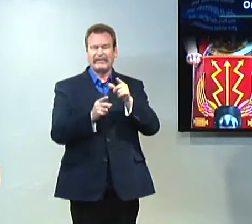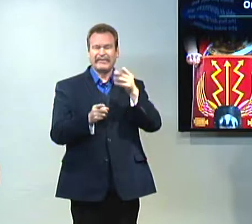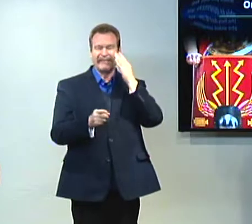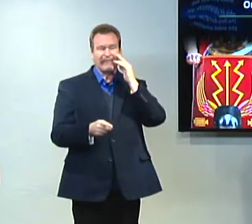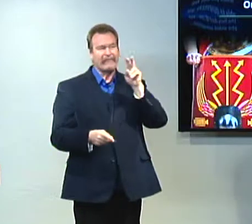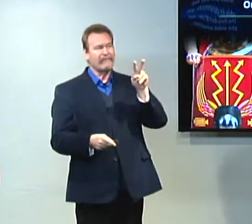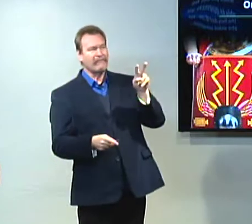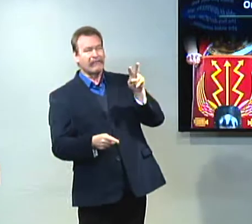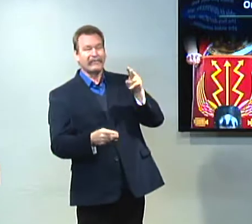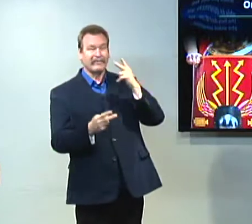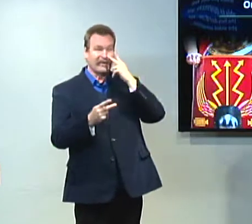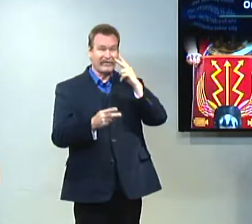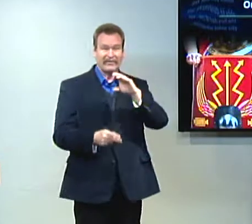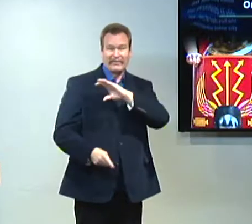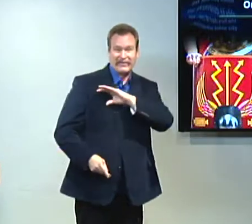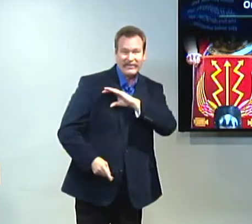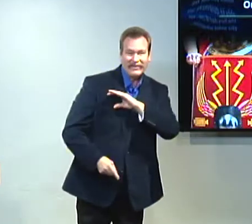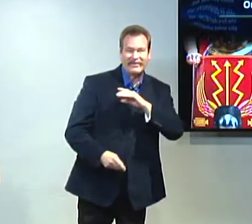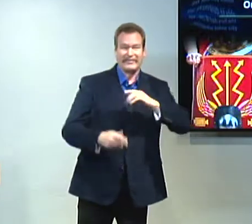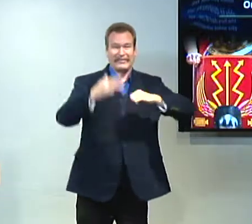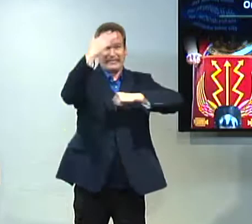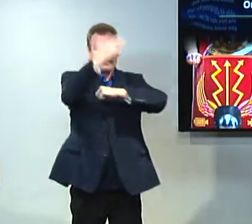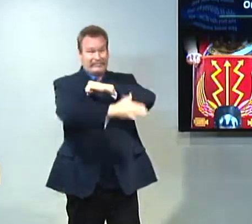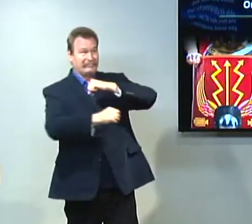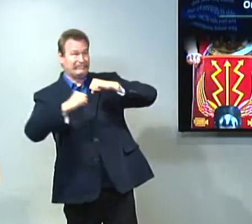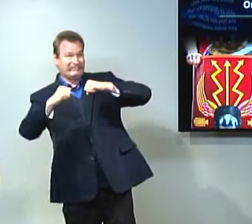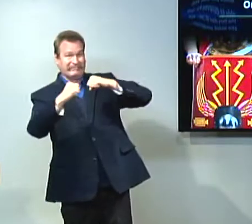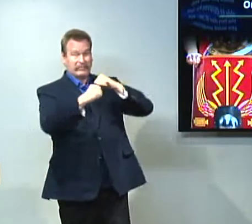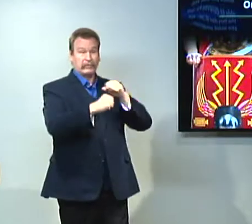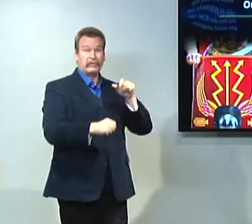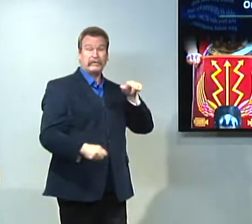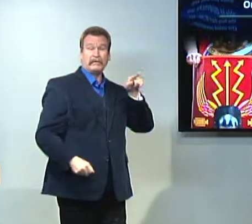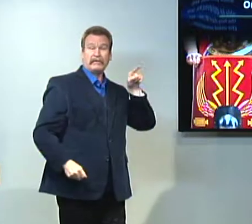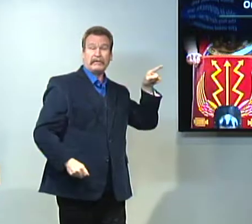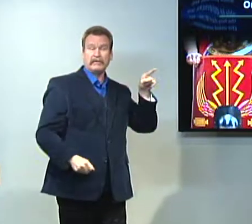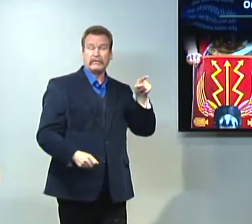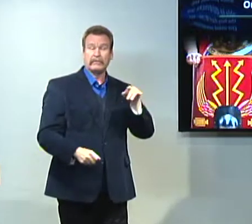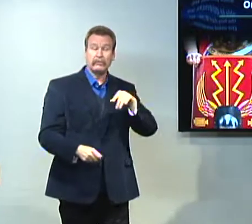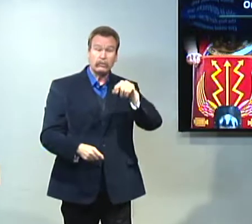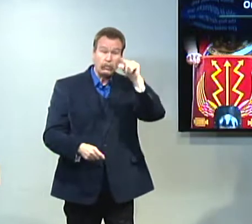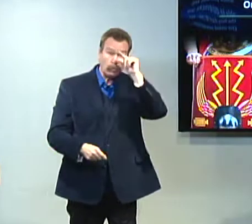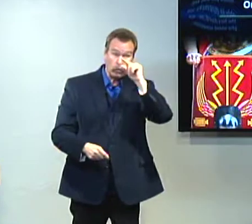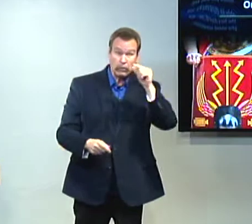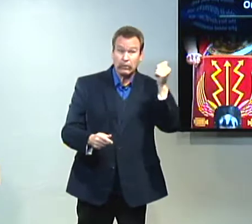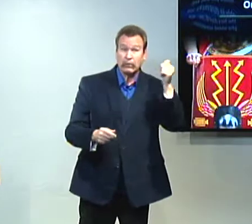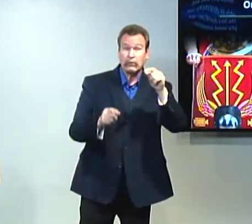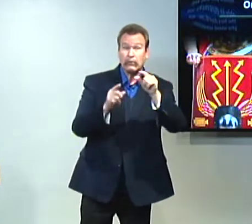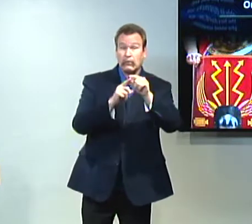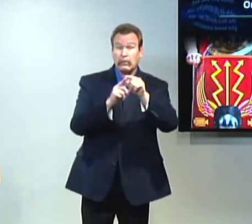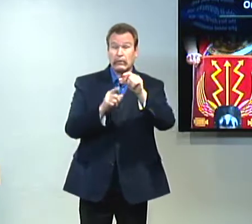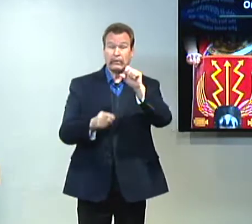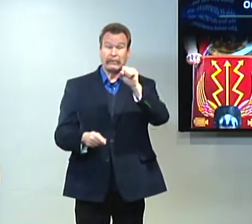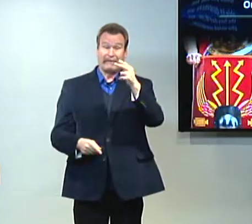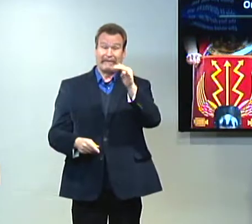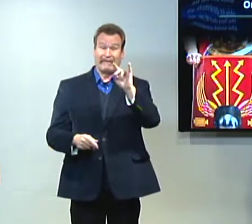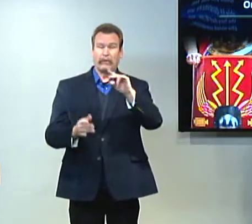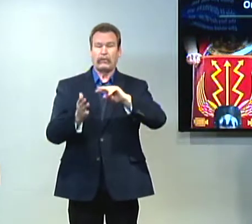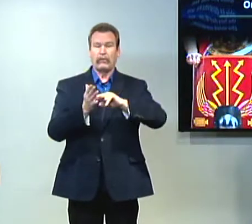The word shield that's used here is only used one time in the New Testament. It's not used anywhere else. In the Greek culture, this